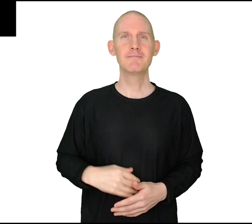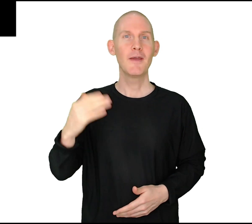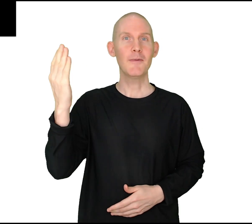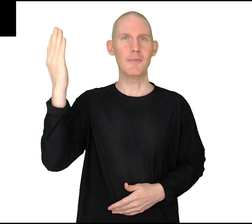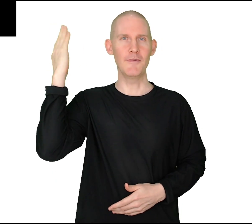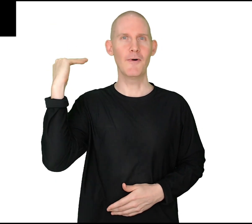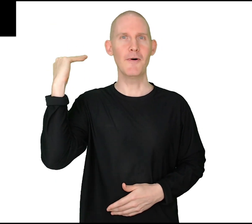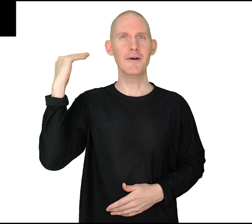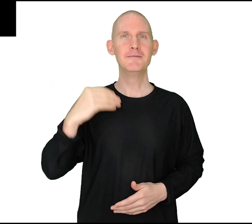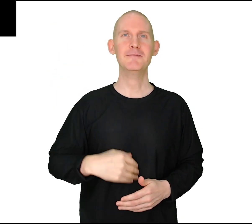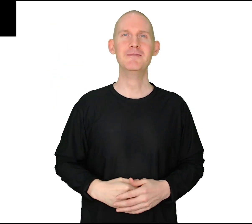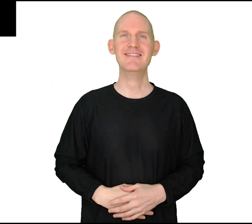before,